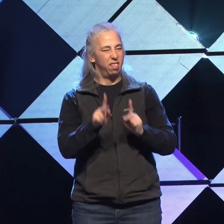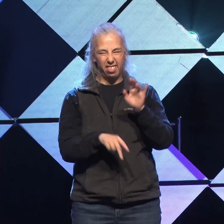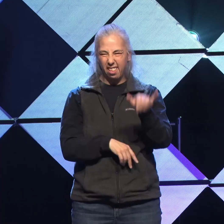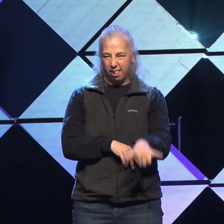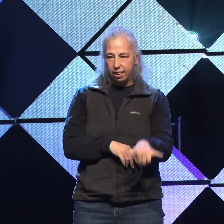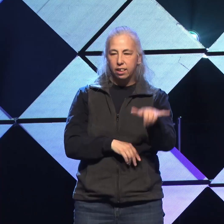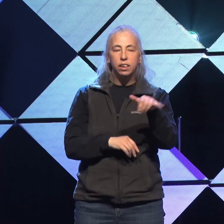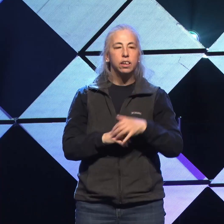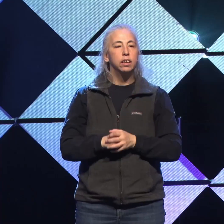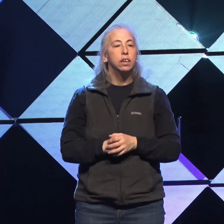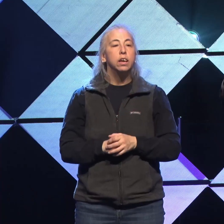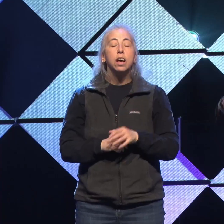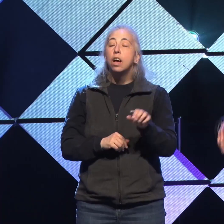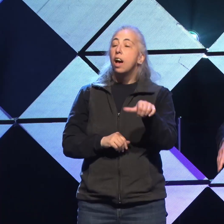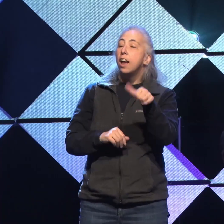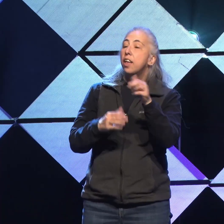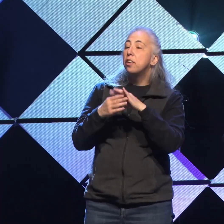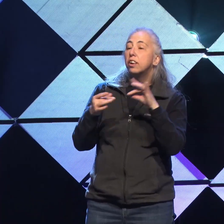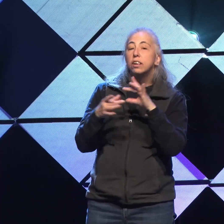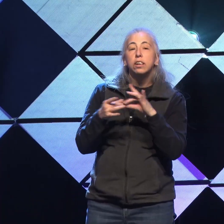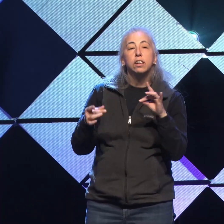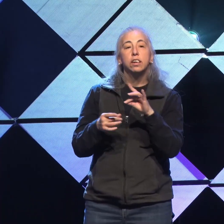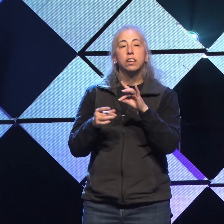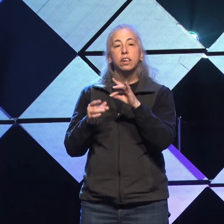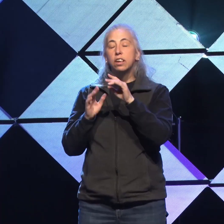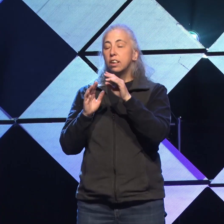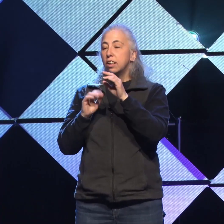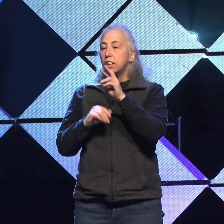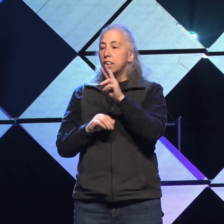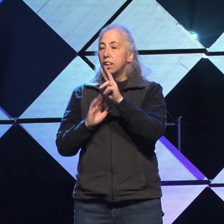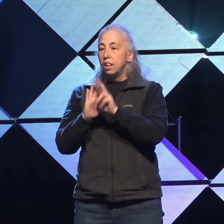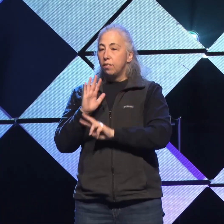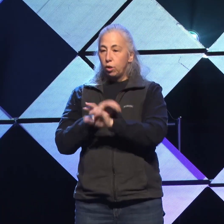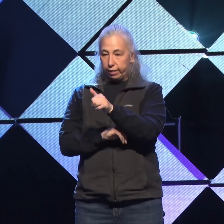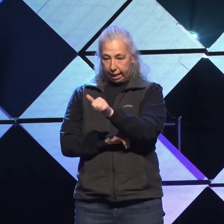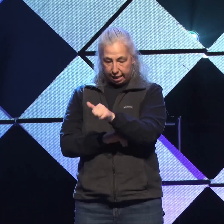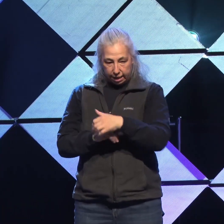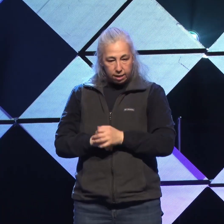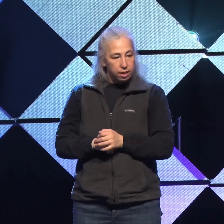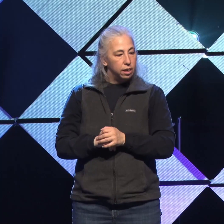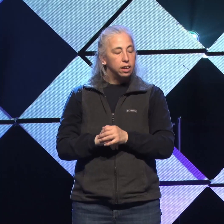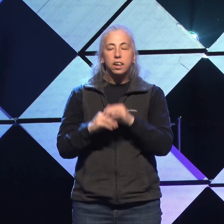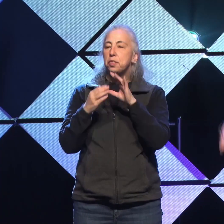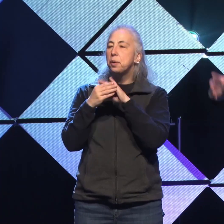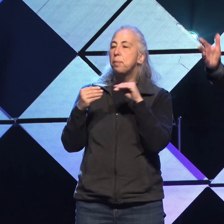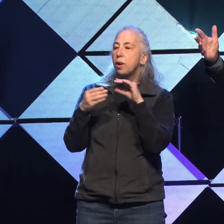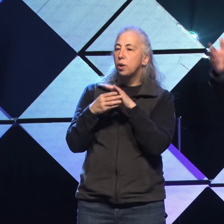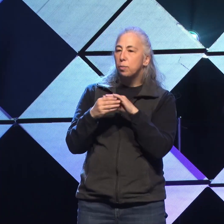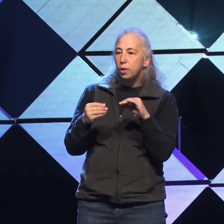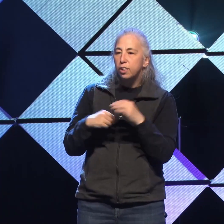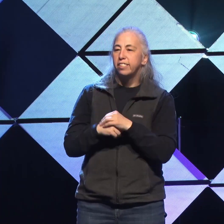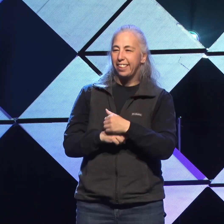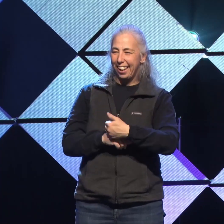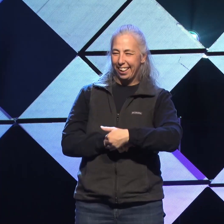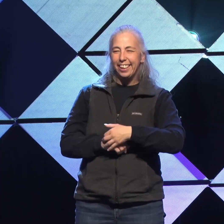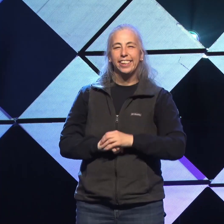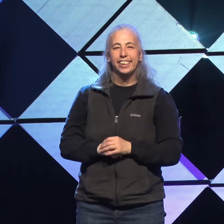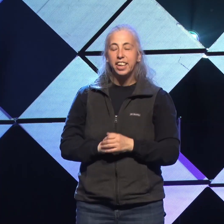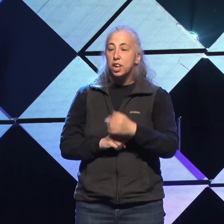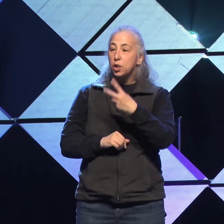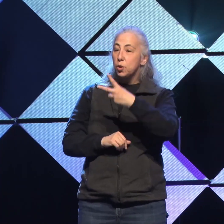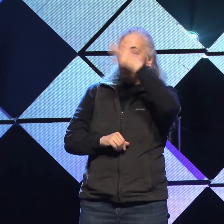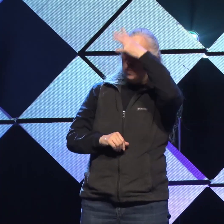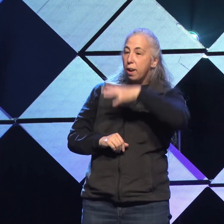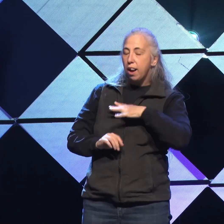Here's another detail, verse 10, if you read this on your own. The parable I read. The two men go to the temple to